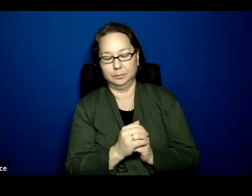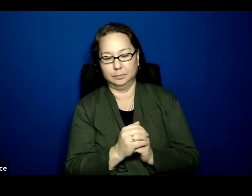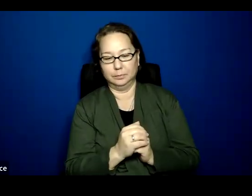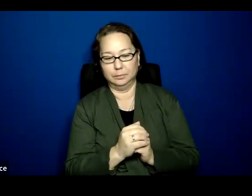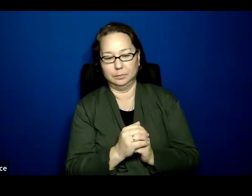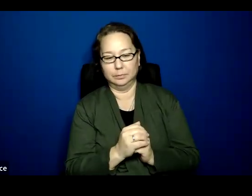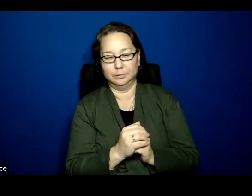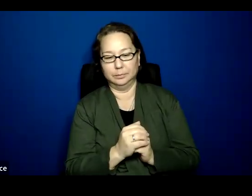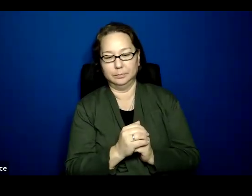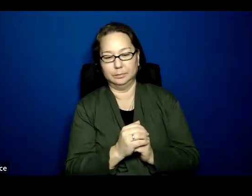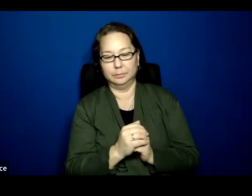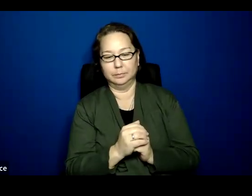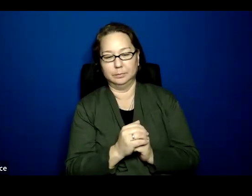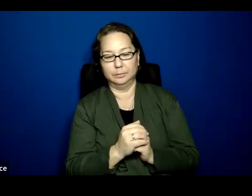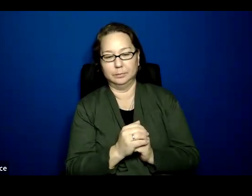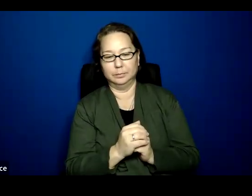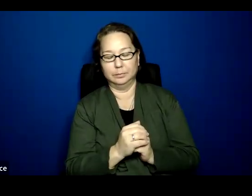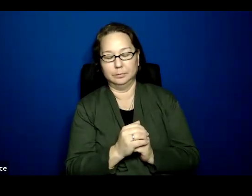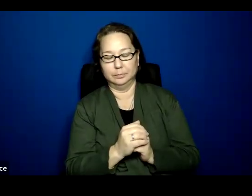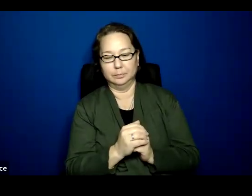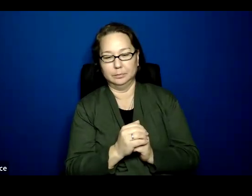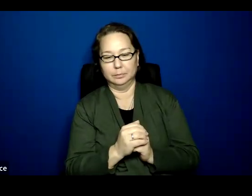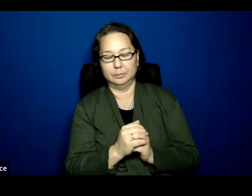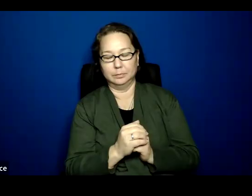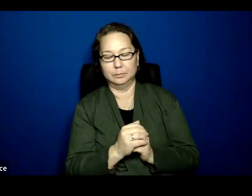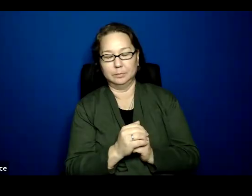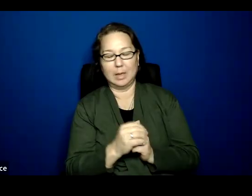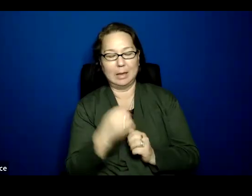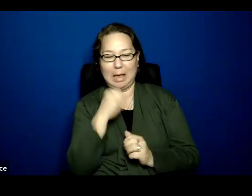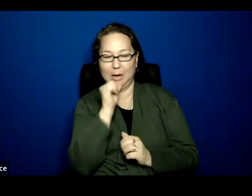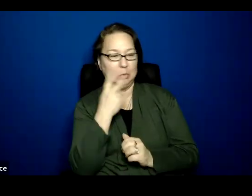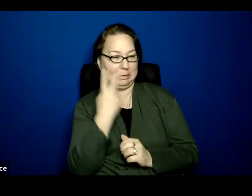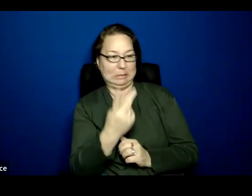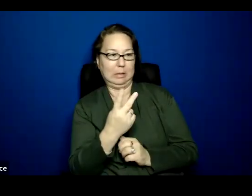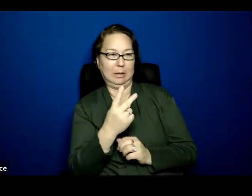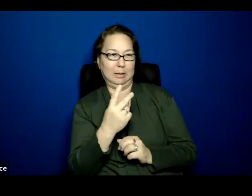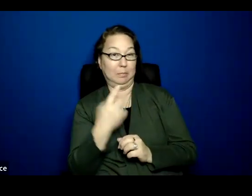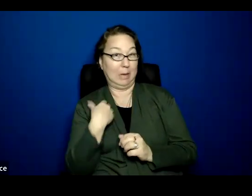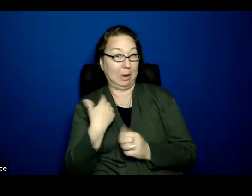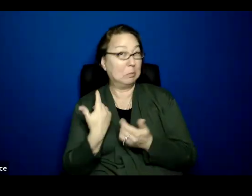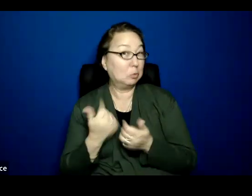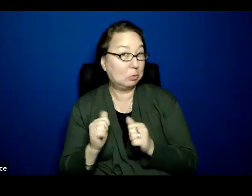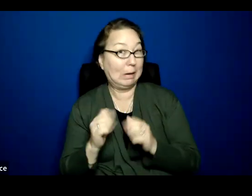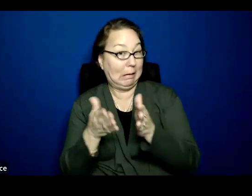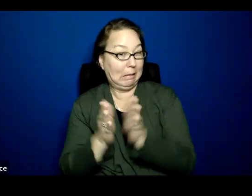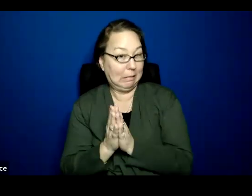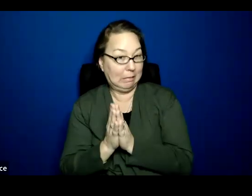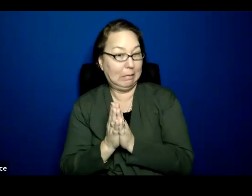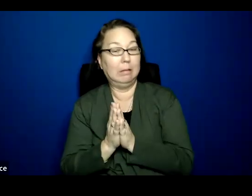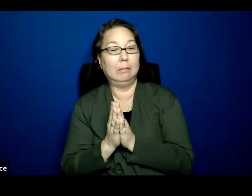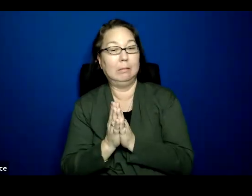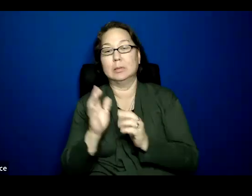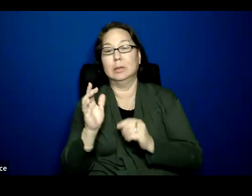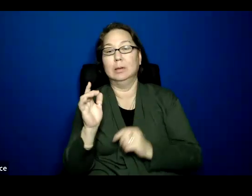don't see it, but what I'm trying to ask is, the inclusion program, does it